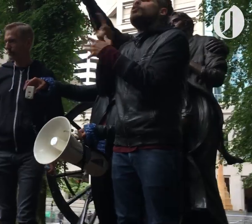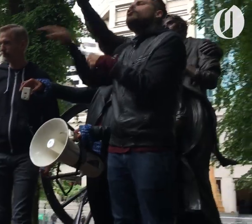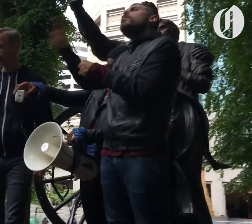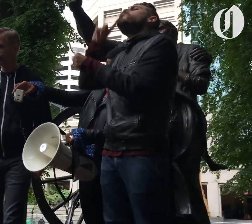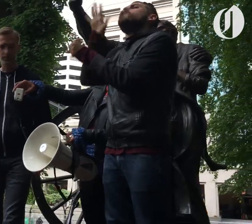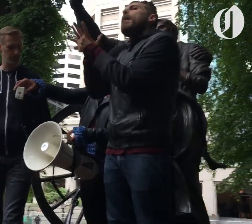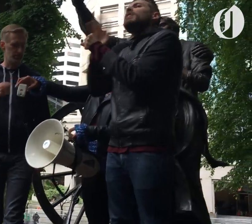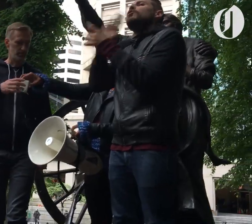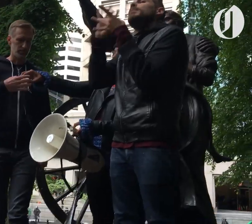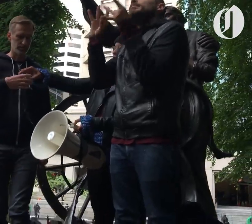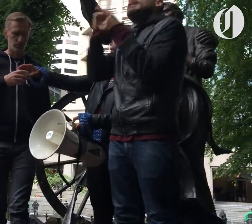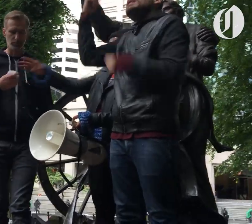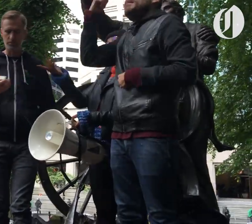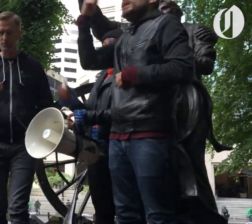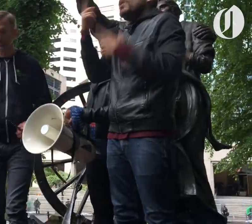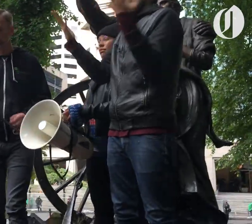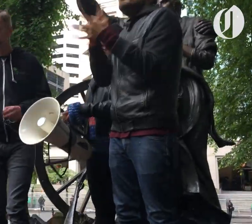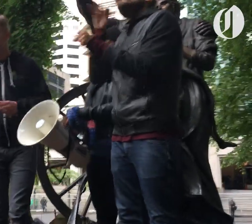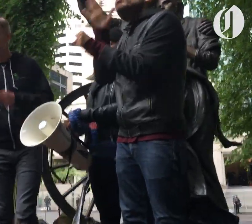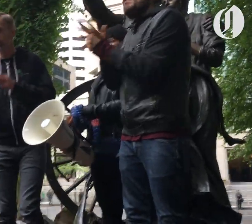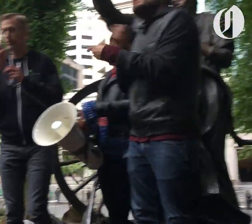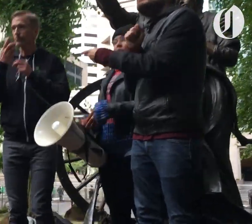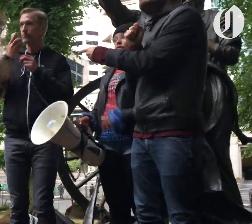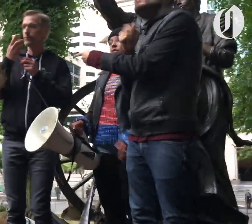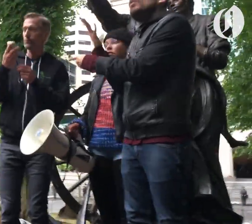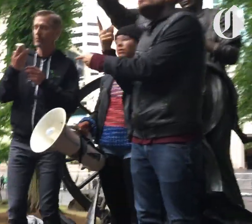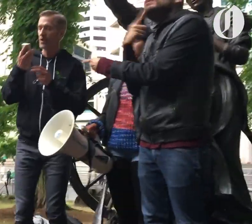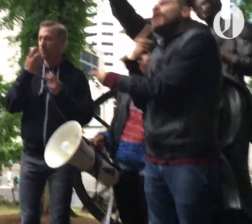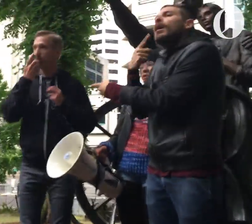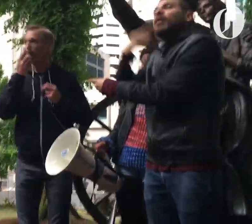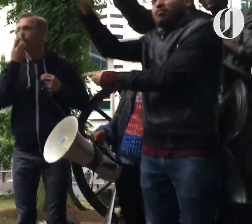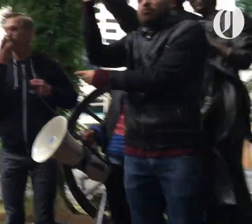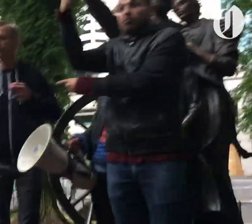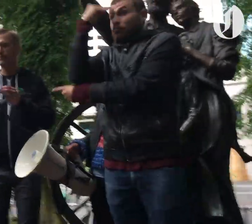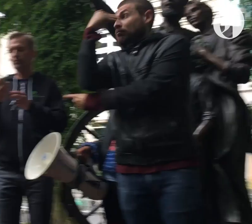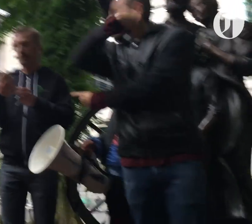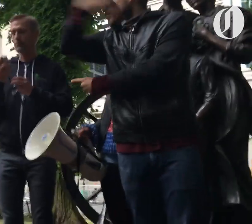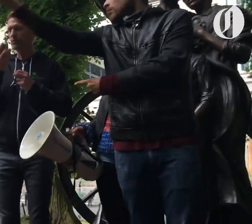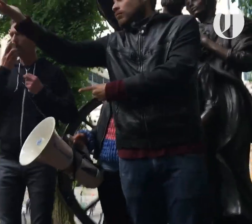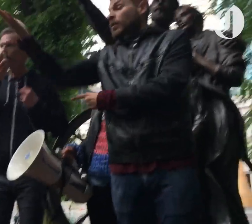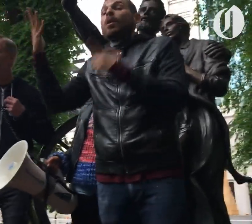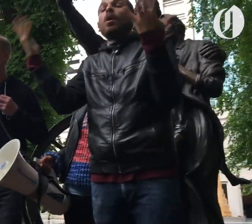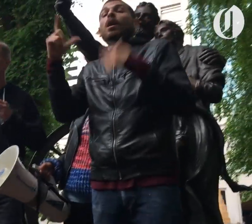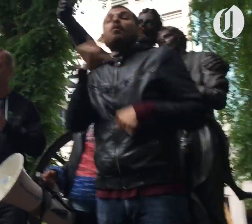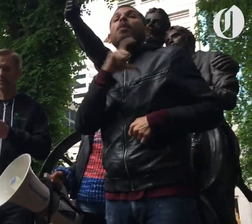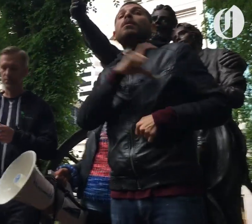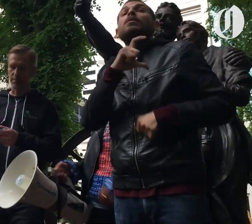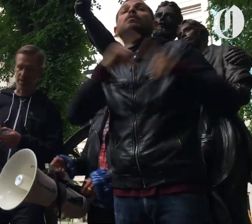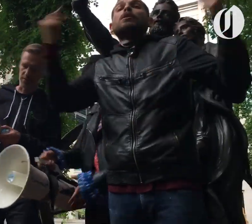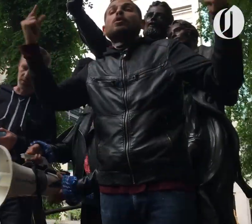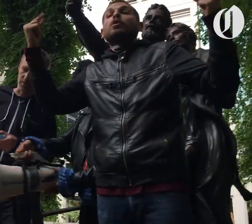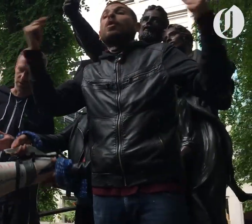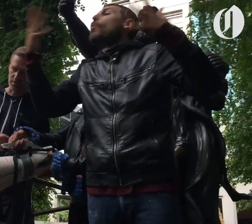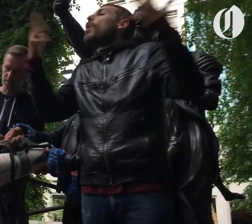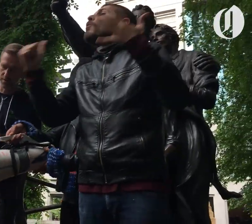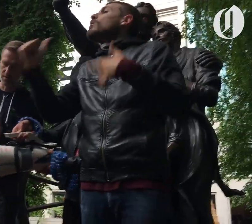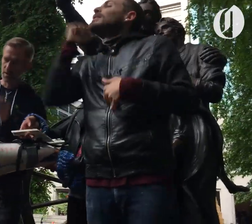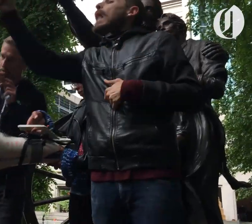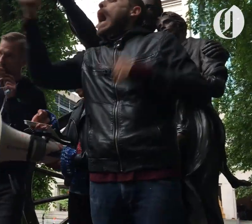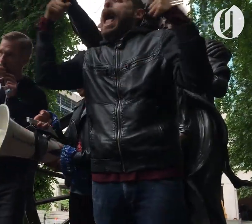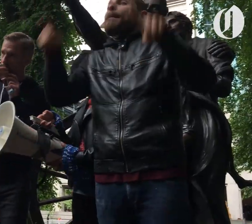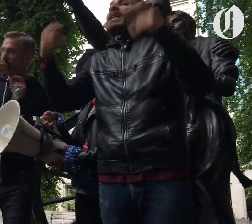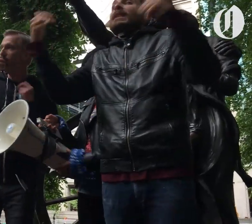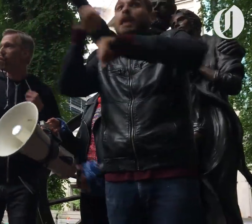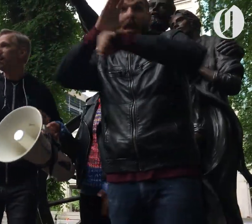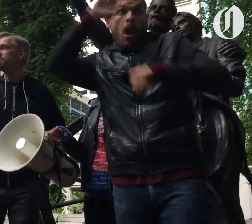Nope. You're not done. What did you promise? Tell us your promise. What did you promise us from the police not to do that? What's not going to happen tonight? Not going to